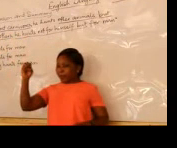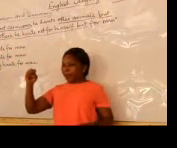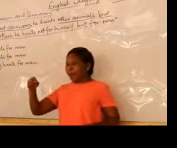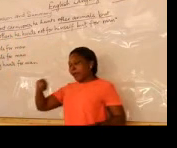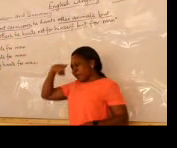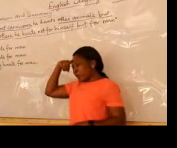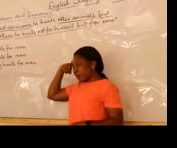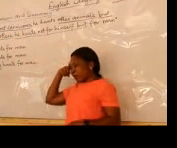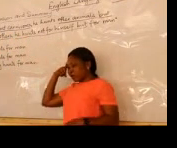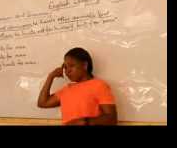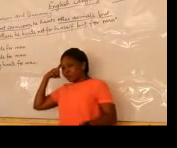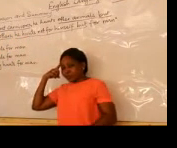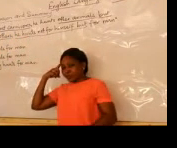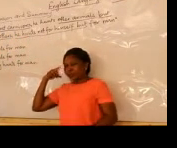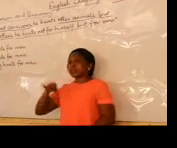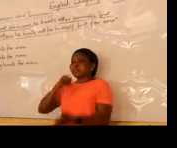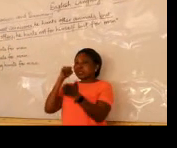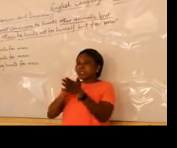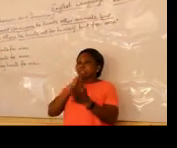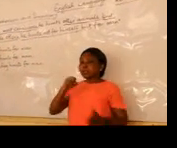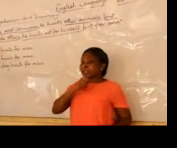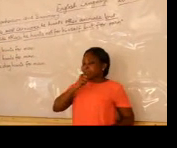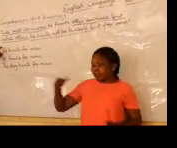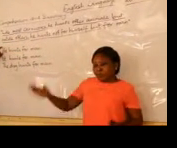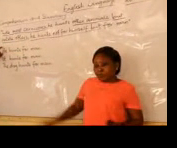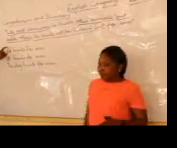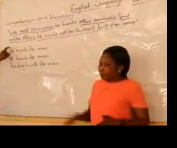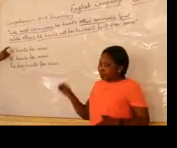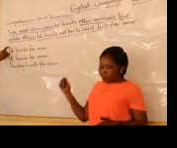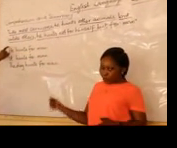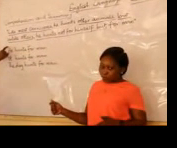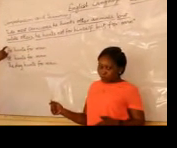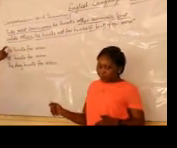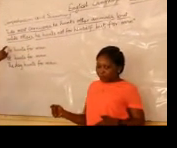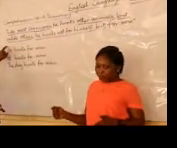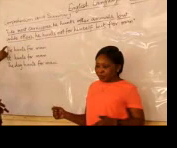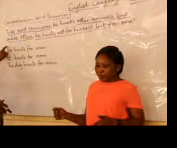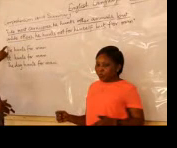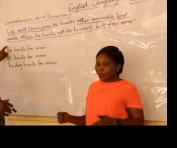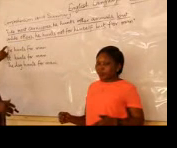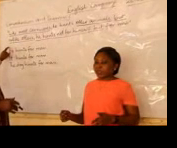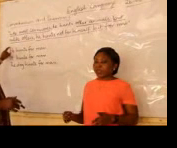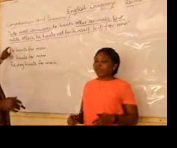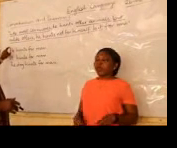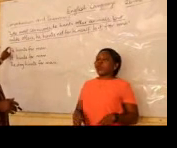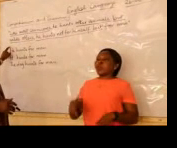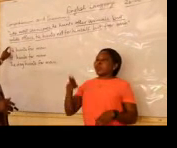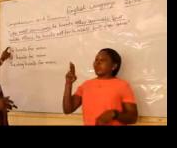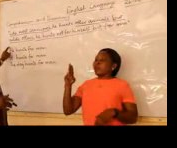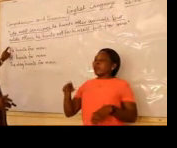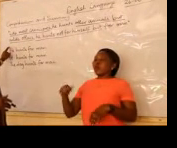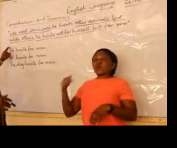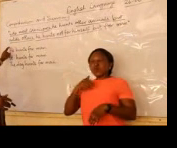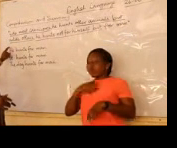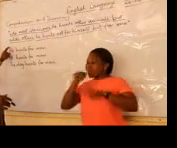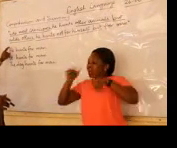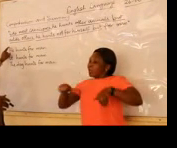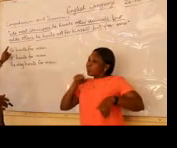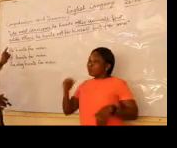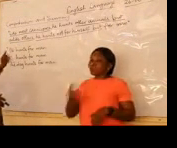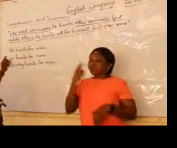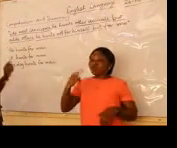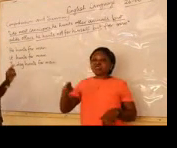is the dog is not used, he is not used for